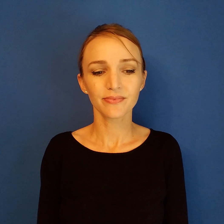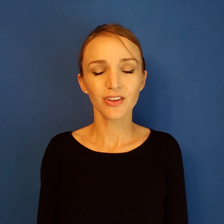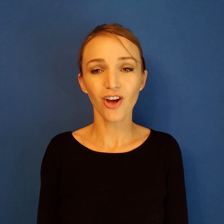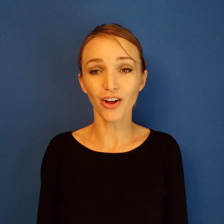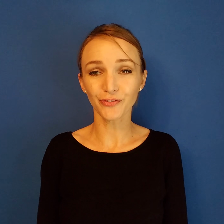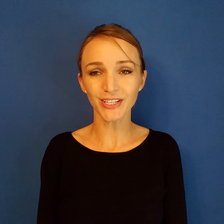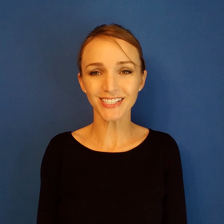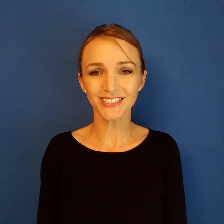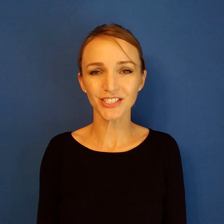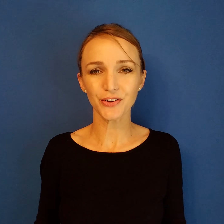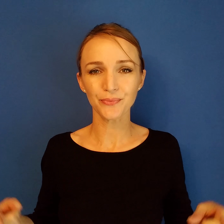Conflict.